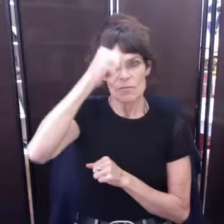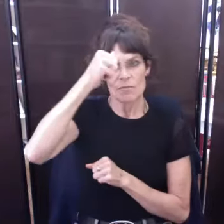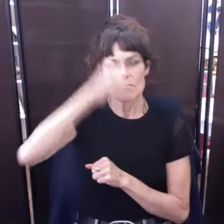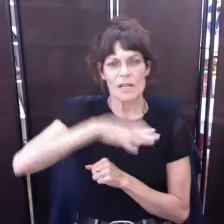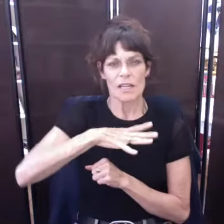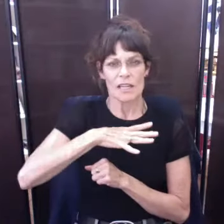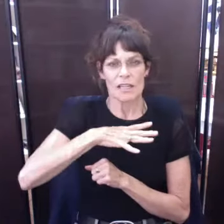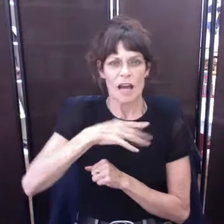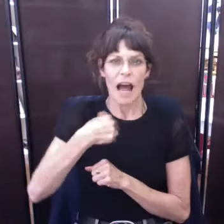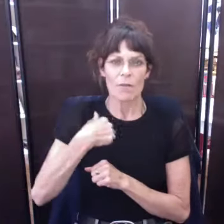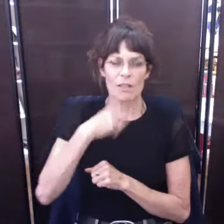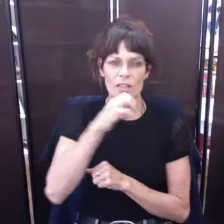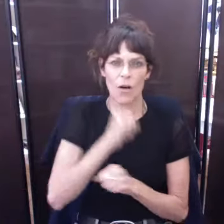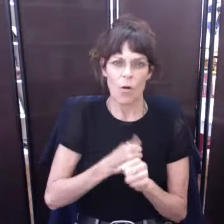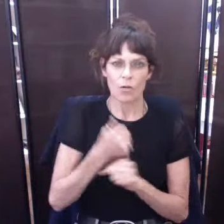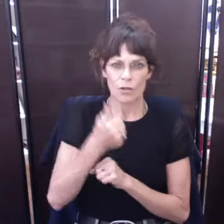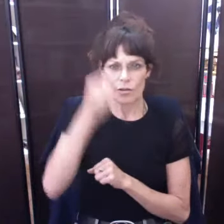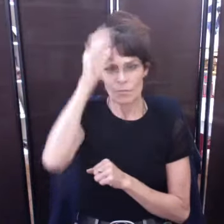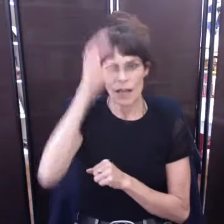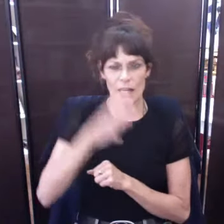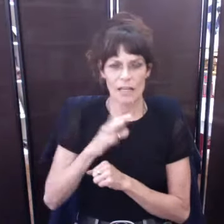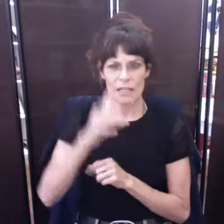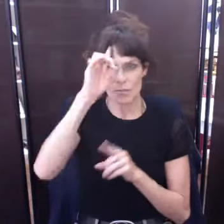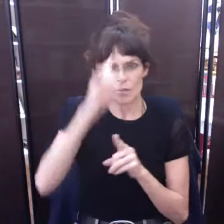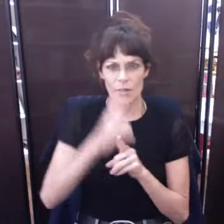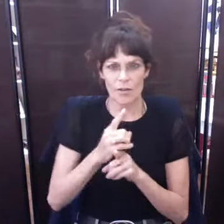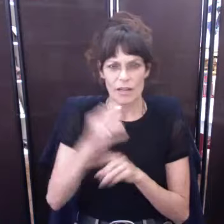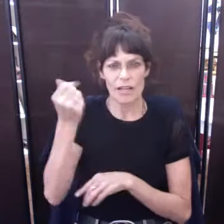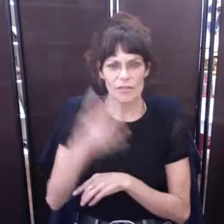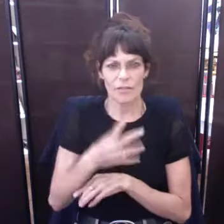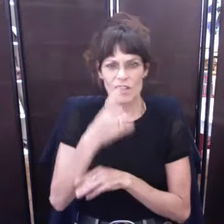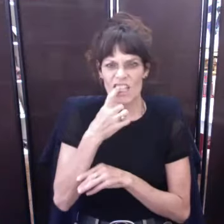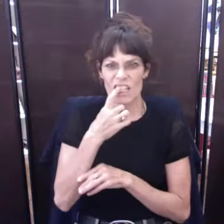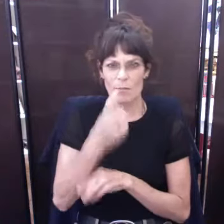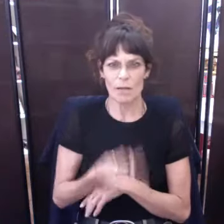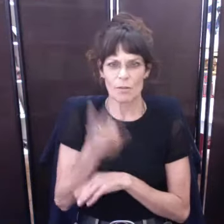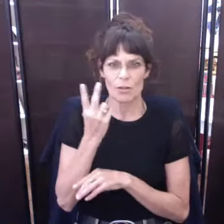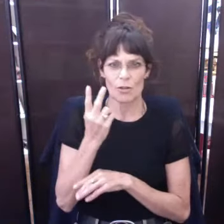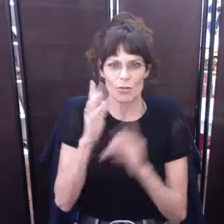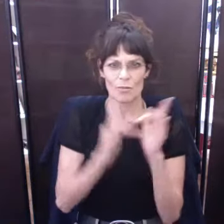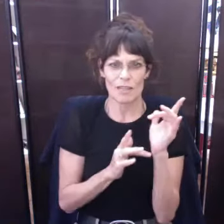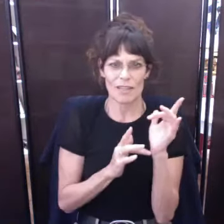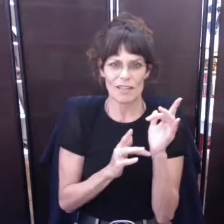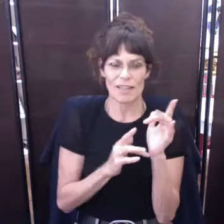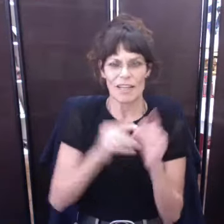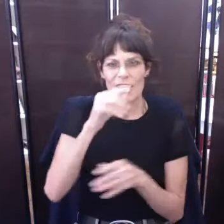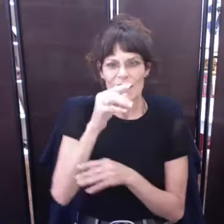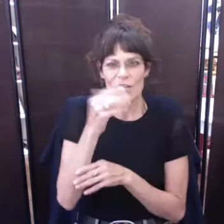the older one and his brother, and they had a few teeth. There was only like 2 missing farmer boys, you know? And